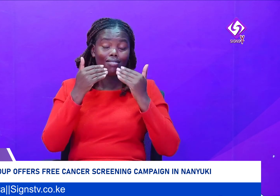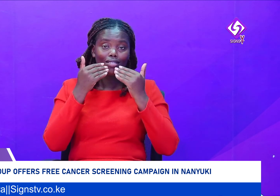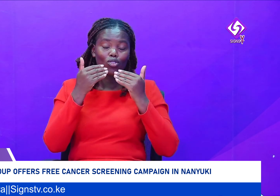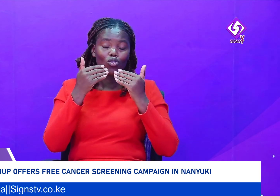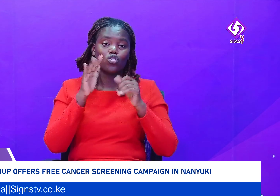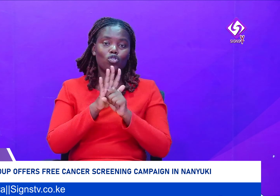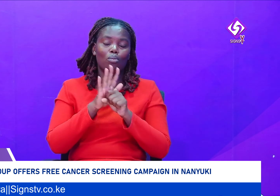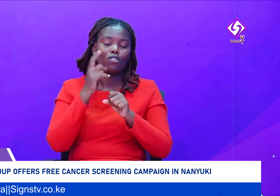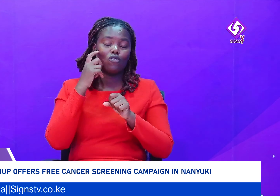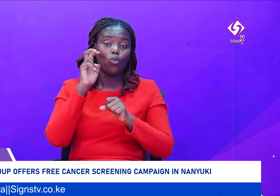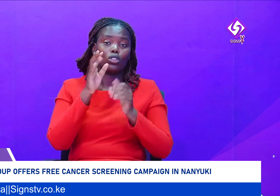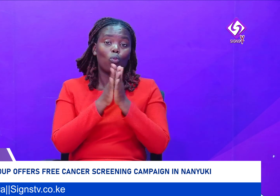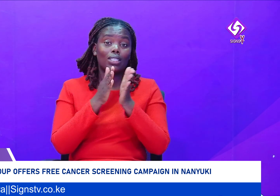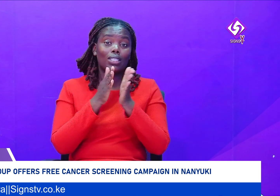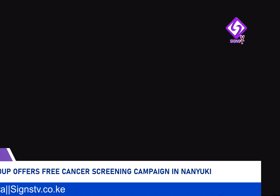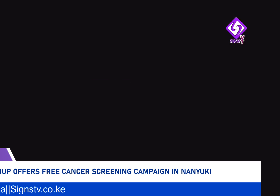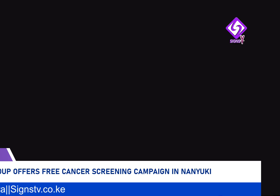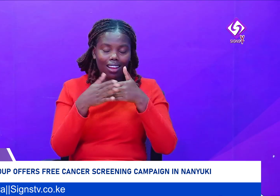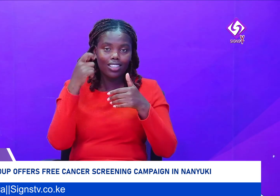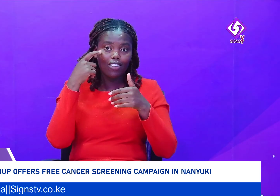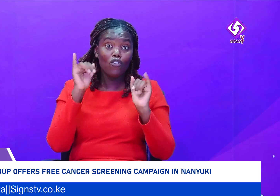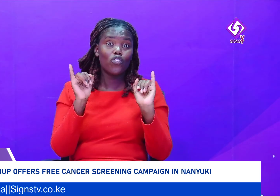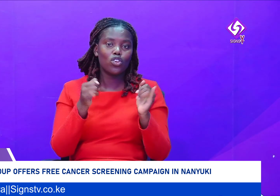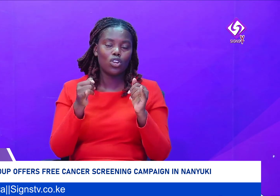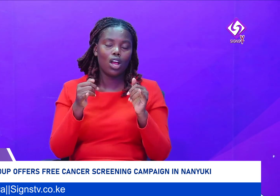That is all for the news. Thank you for watching Science TV